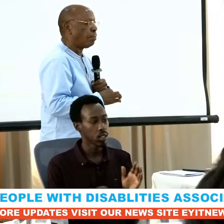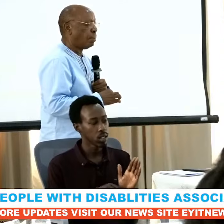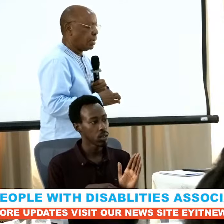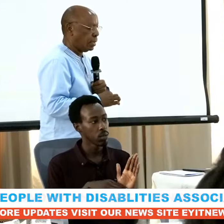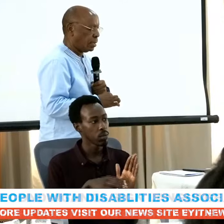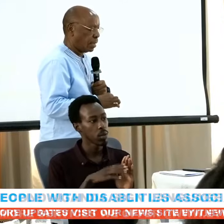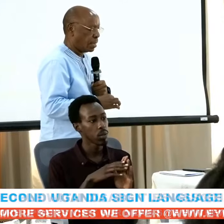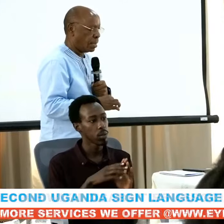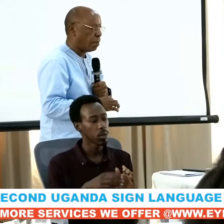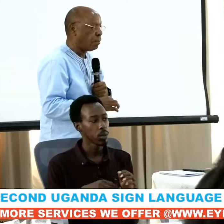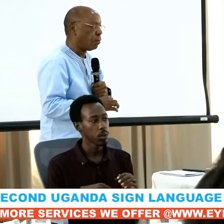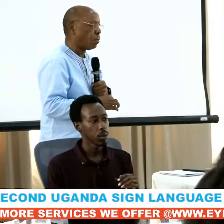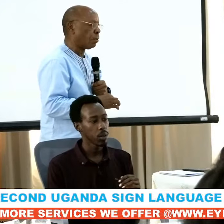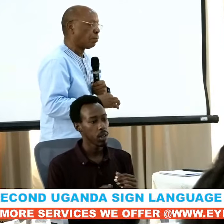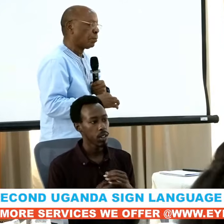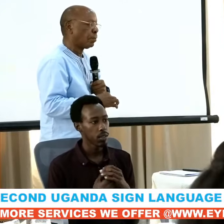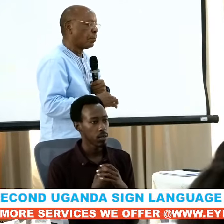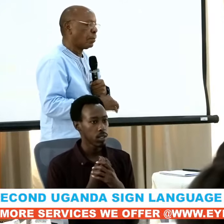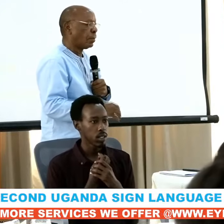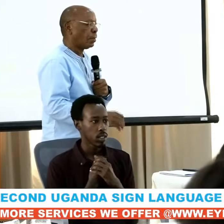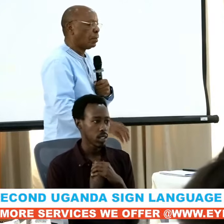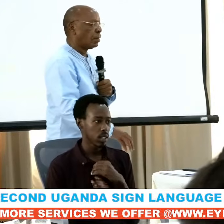My plea, therefore,